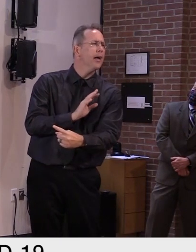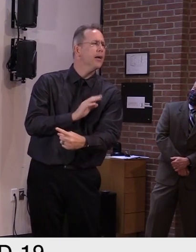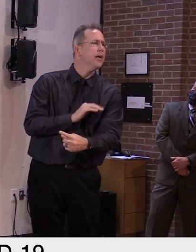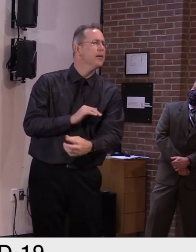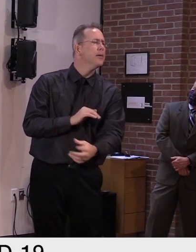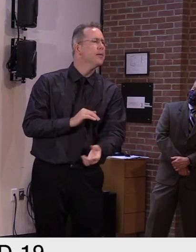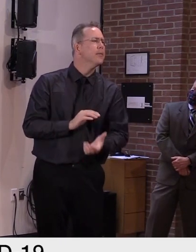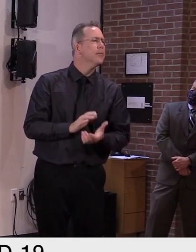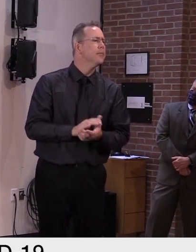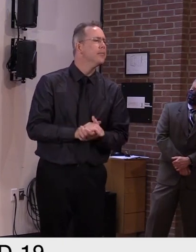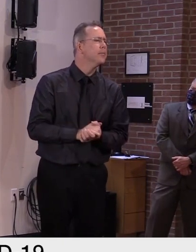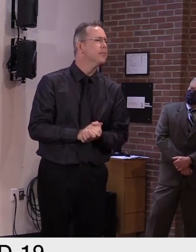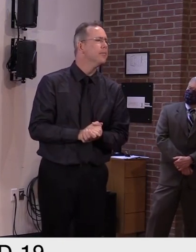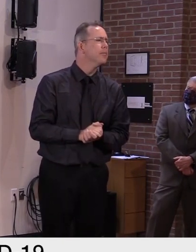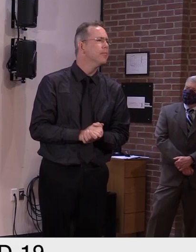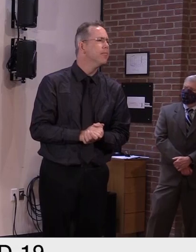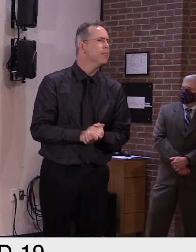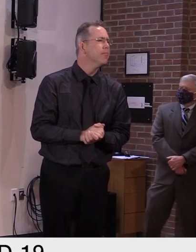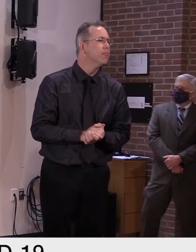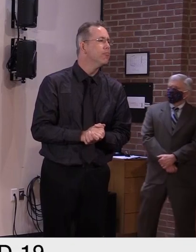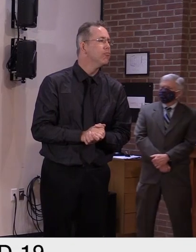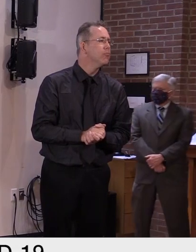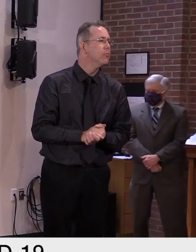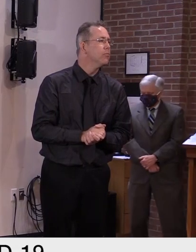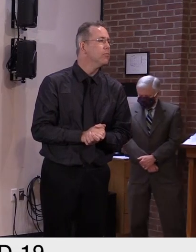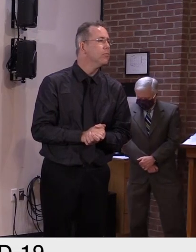Yeah, if you got another question, we can come back to that one.